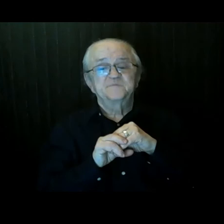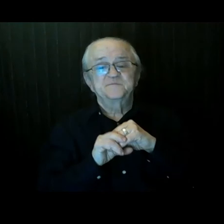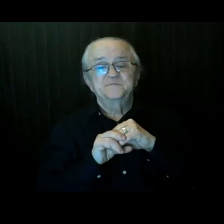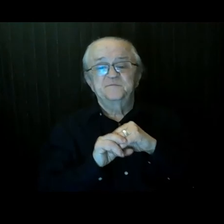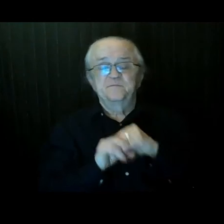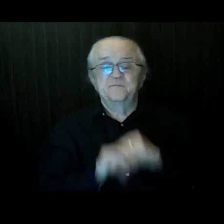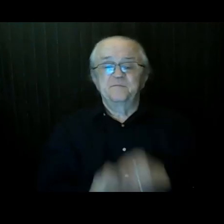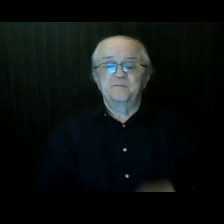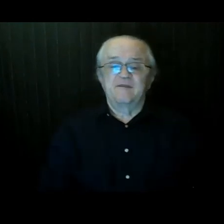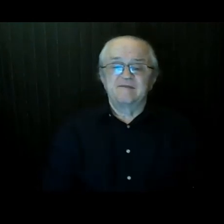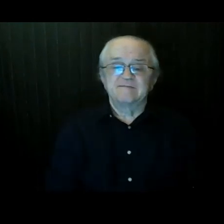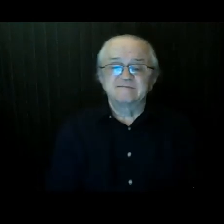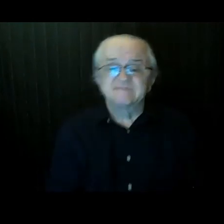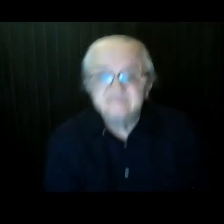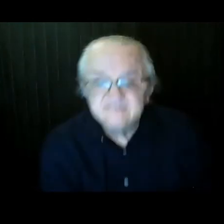Let's see, we'll put this on here.